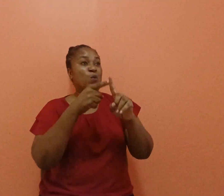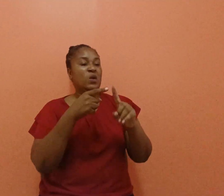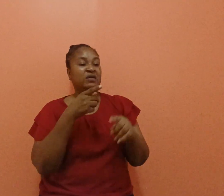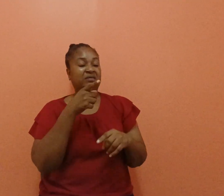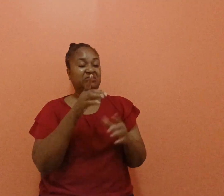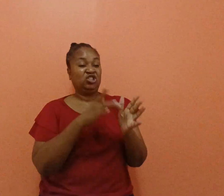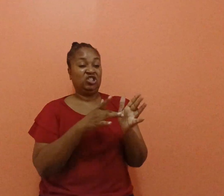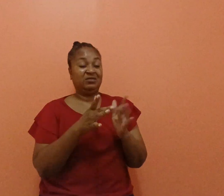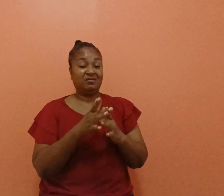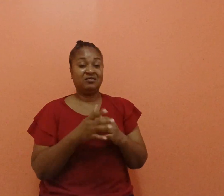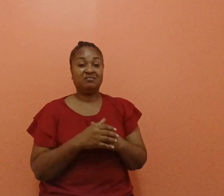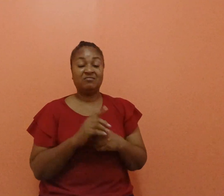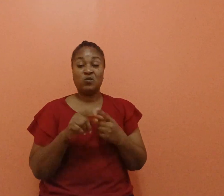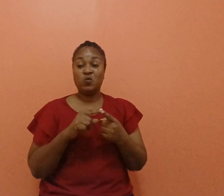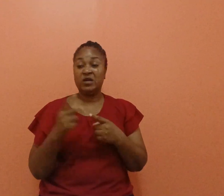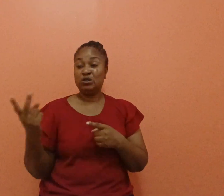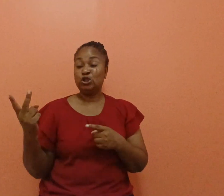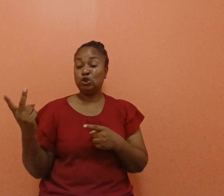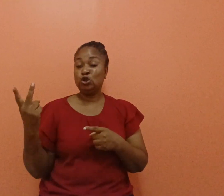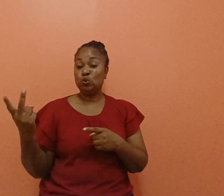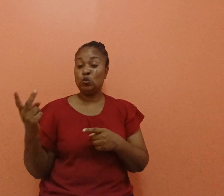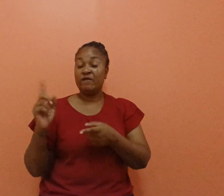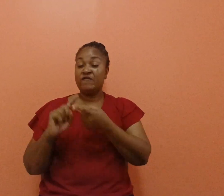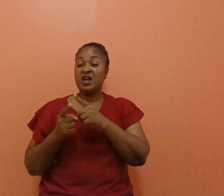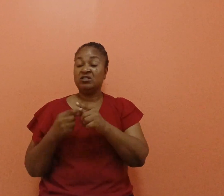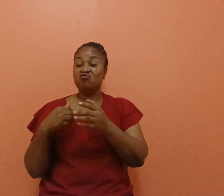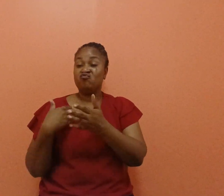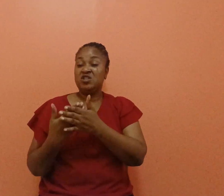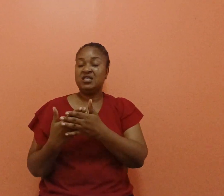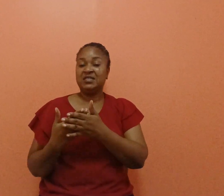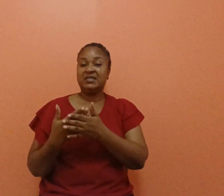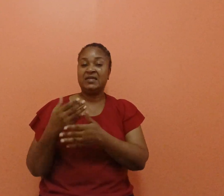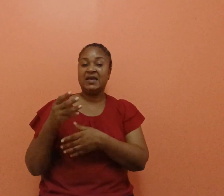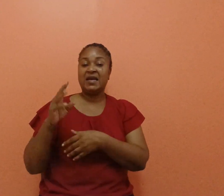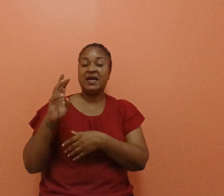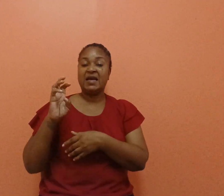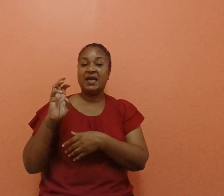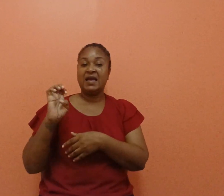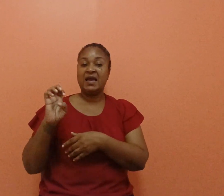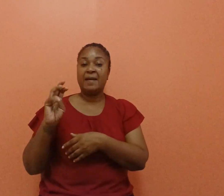When they reached Emmaus, they invited him to eat.